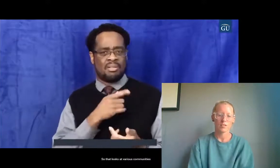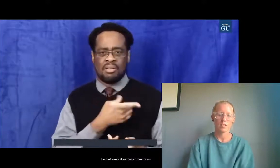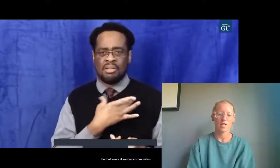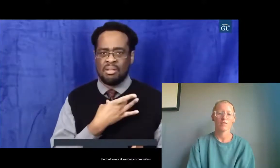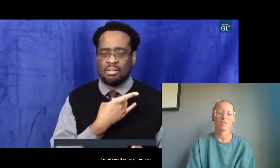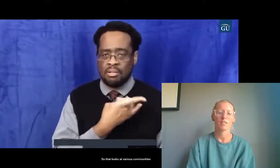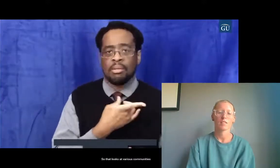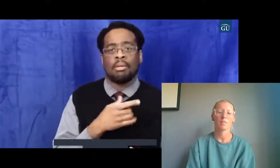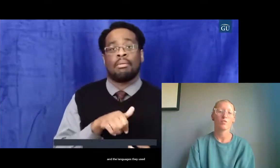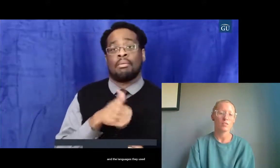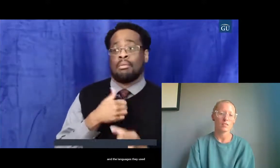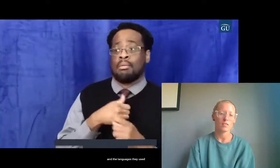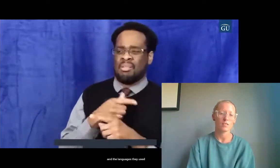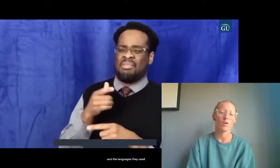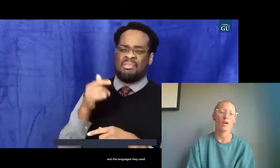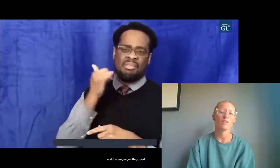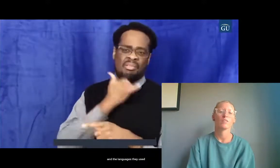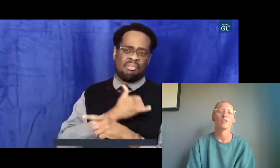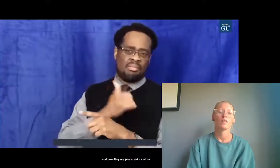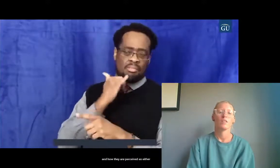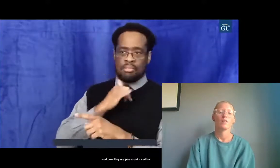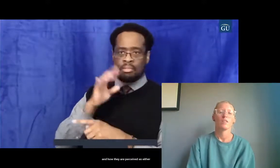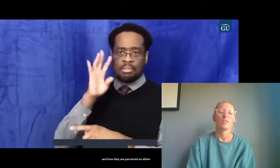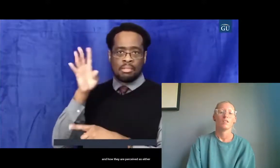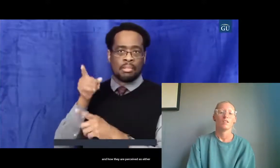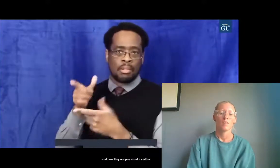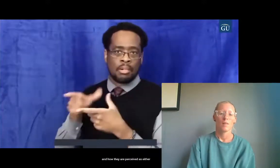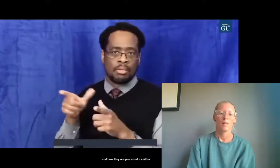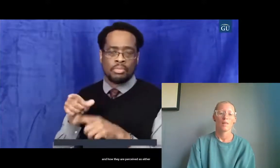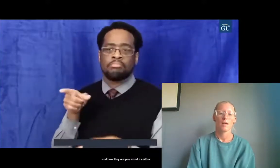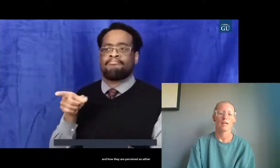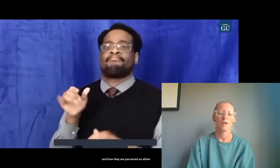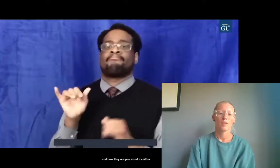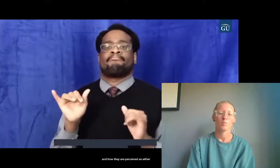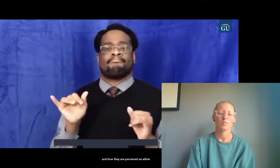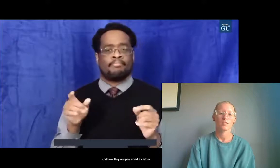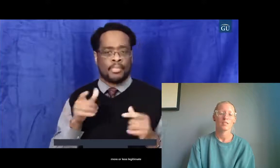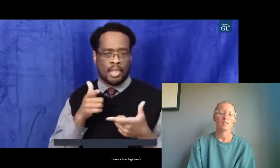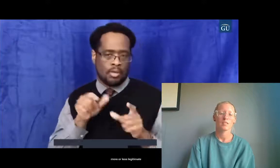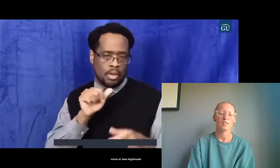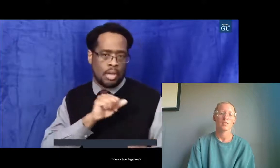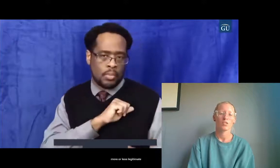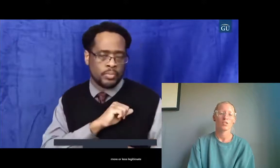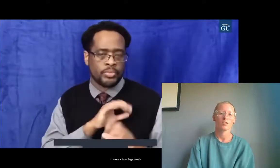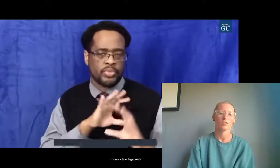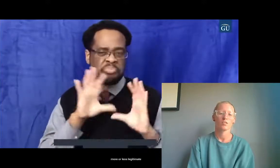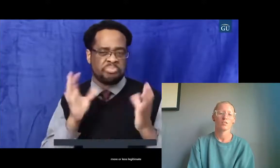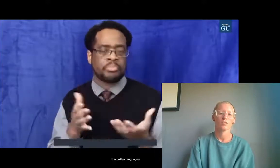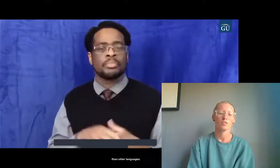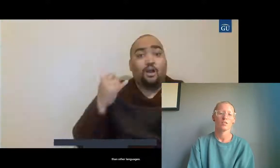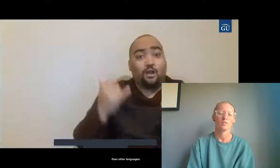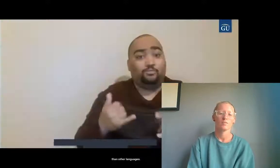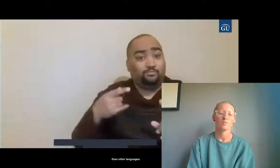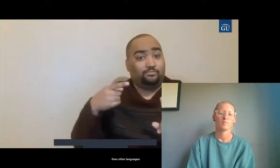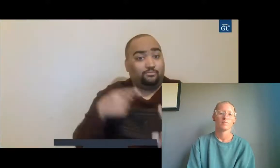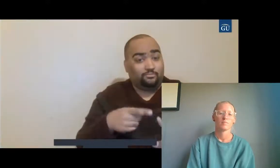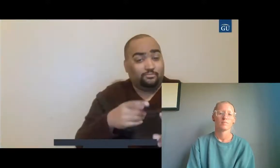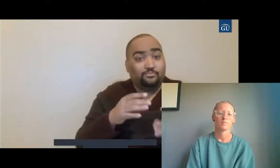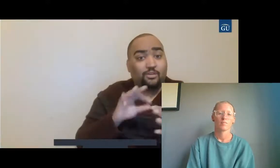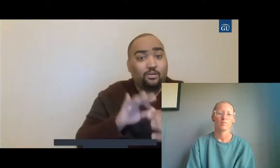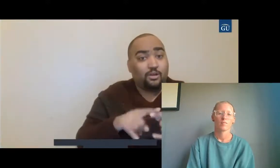So that looks at various communities as well and how they are perceived as either